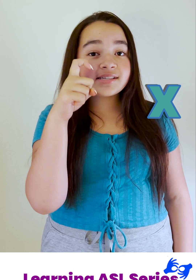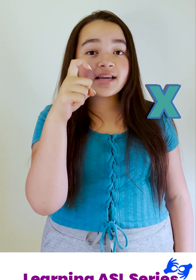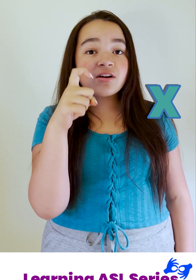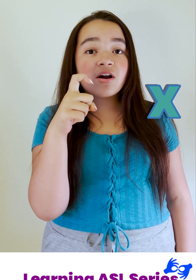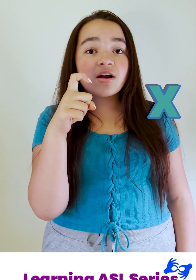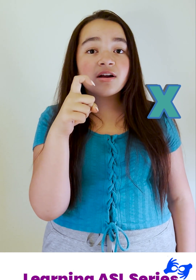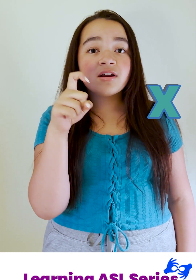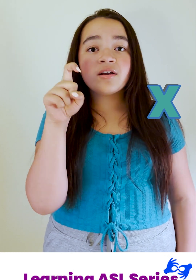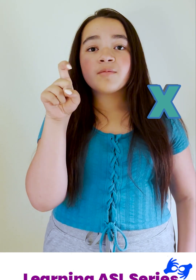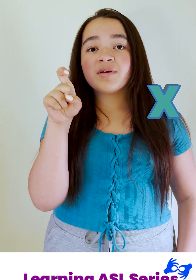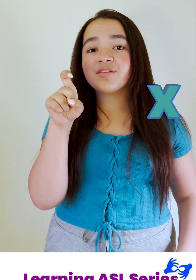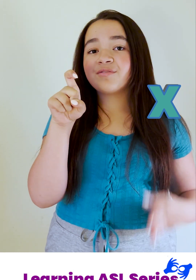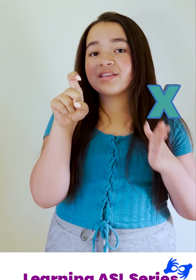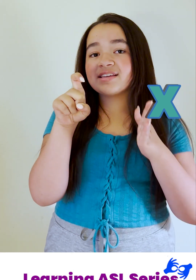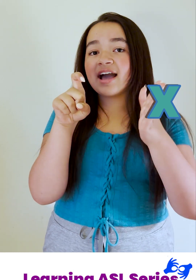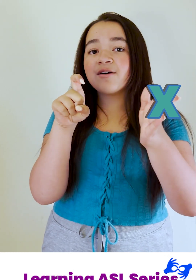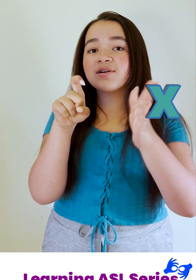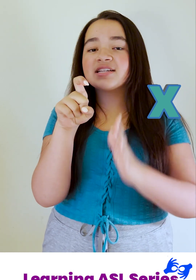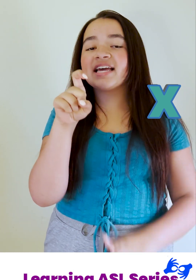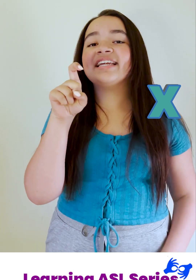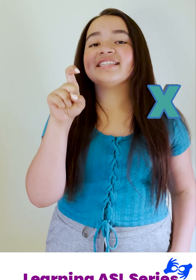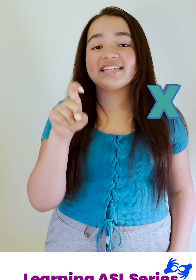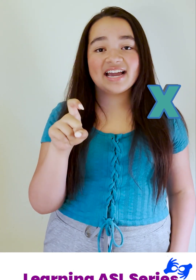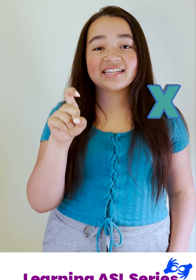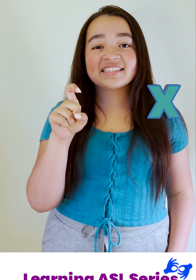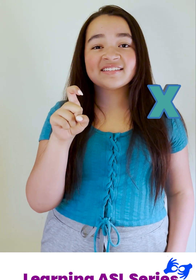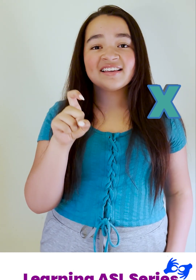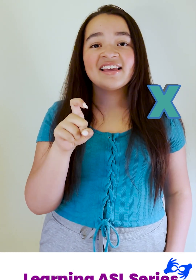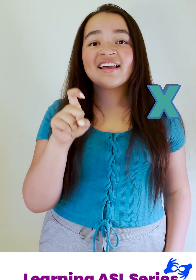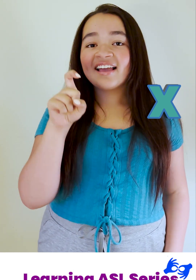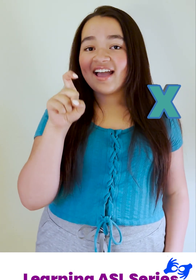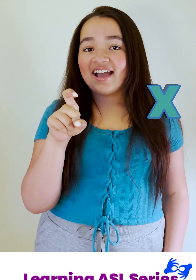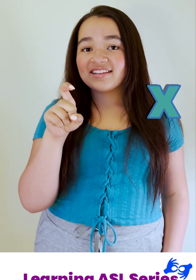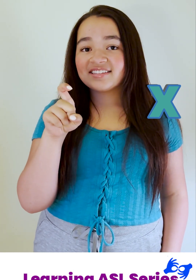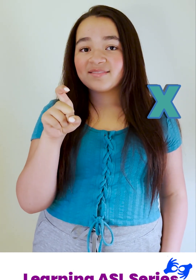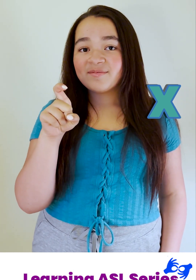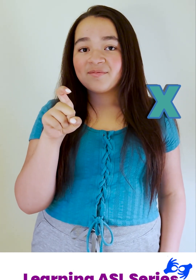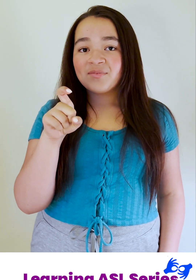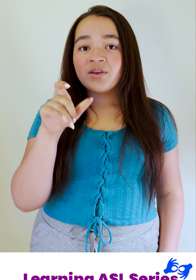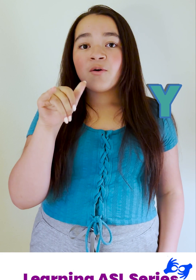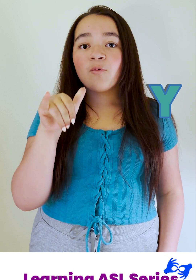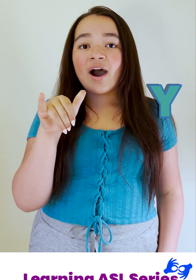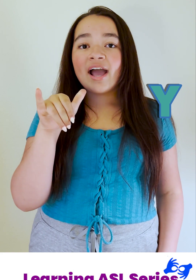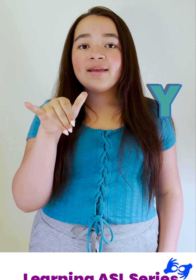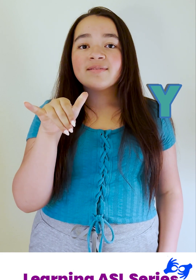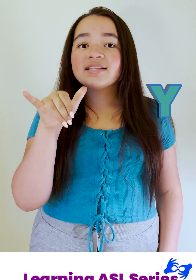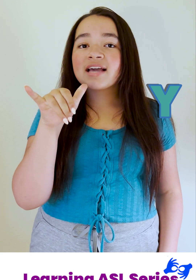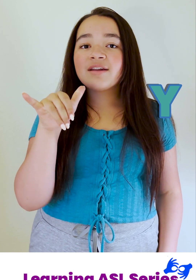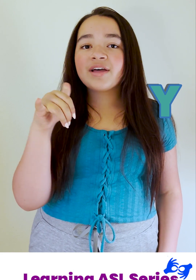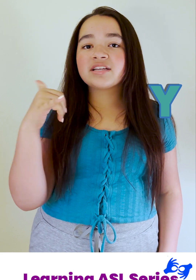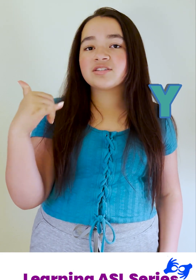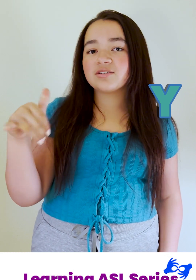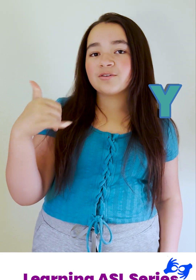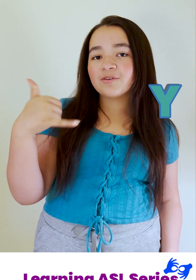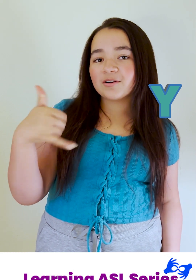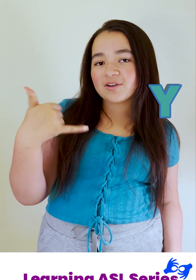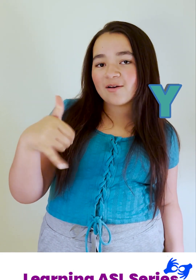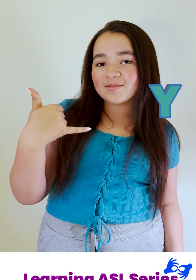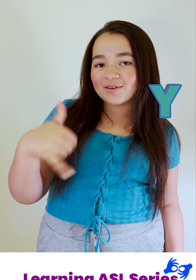an R, but it's facing outwards and it's an X. X. Y, it's kind of like surfers up,